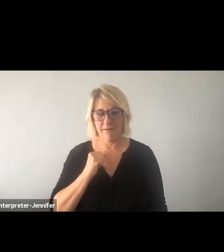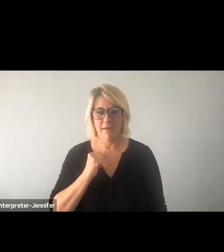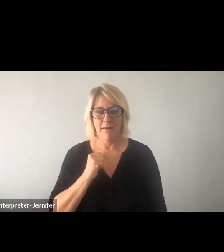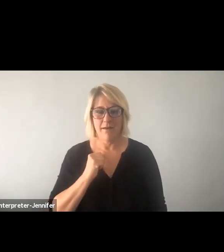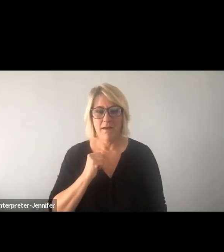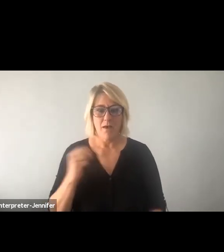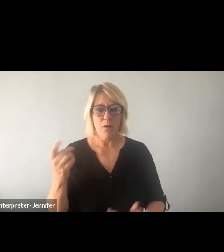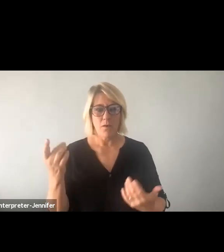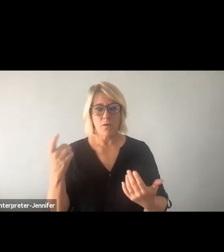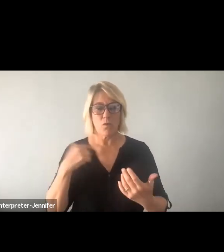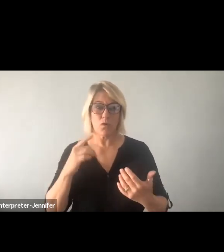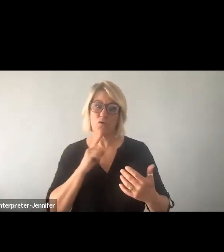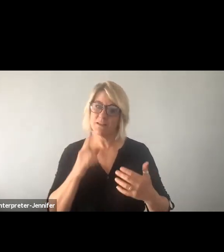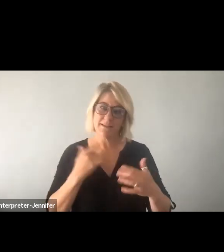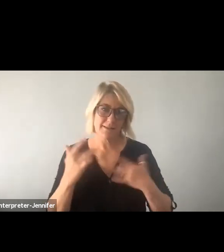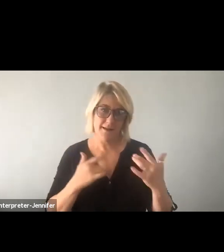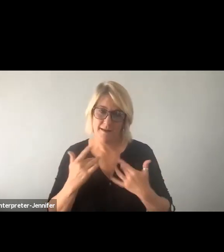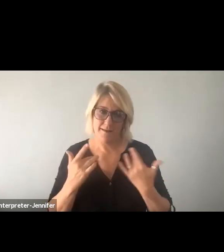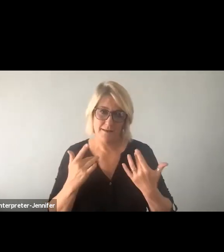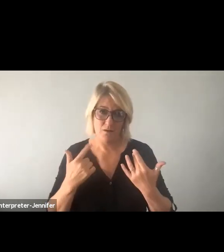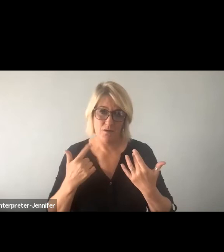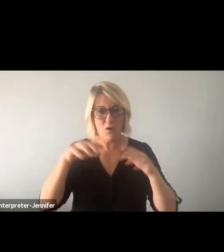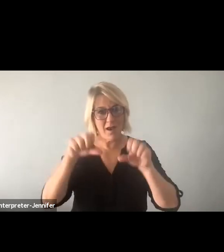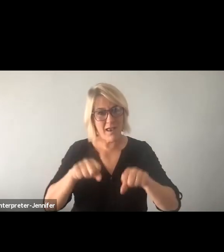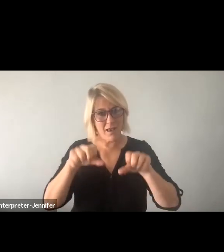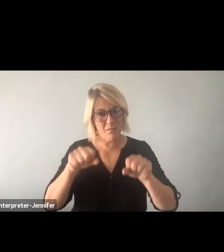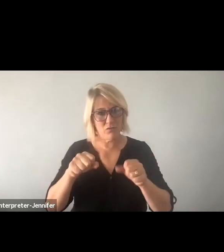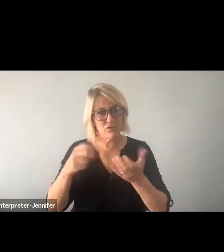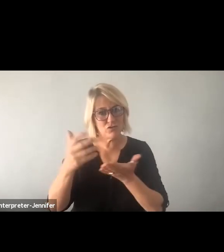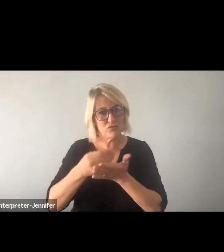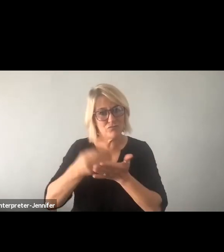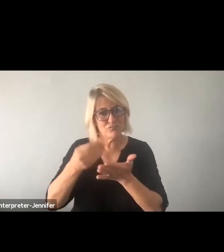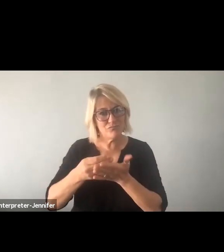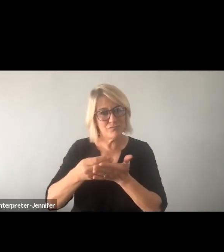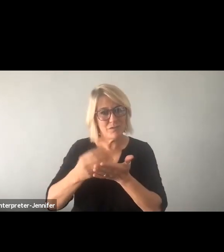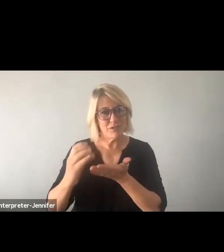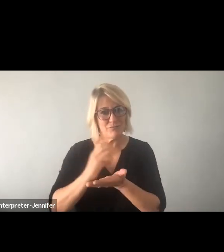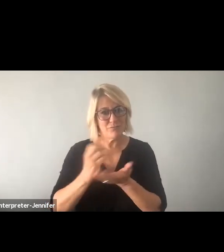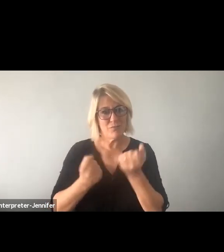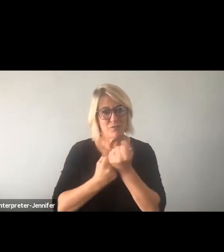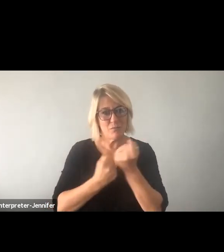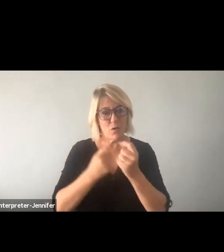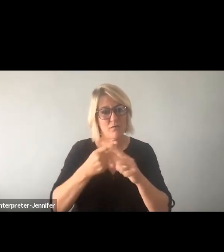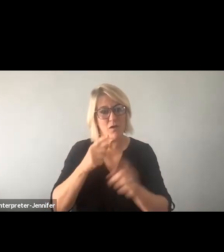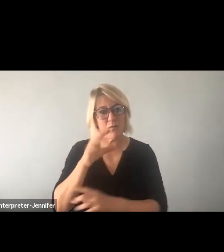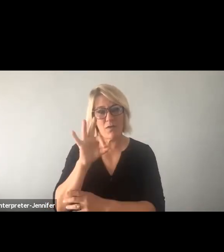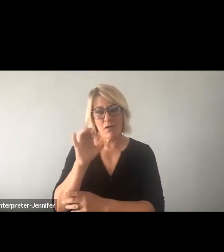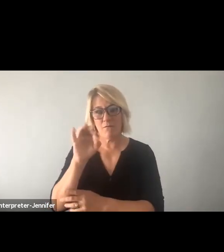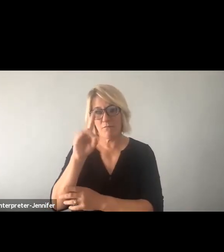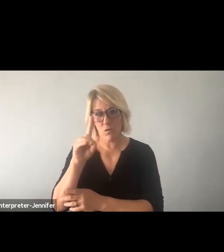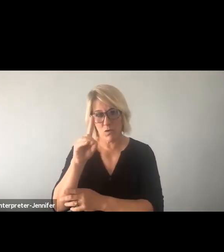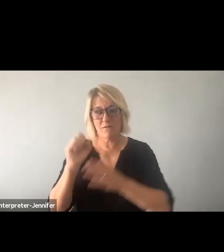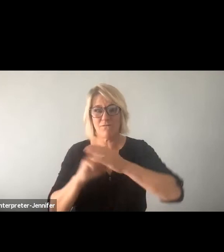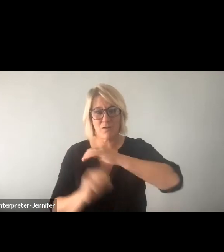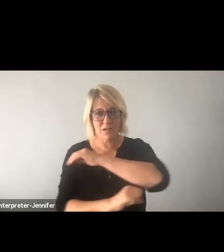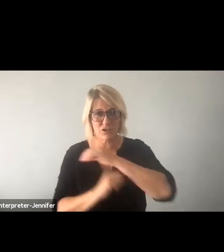So we are very excited that we were able to receive that support from Ford Foundation. We are really